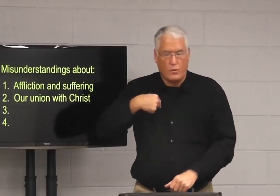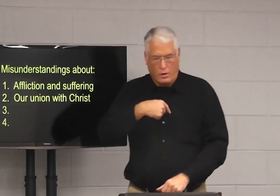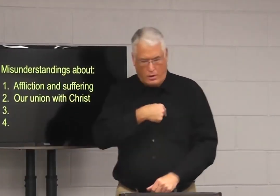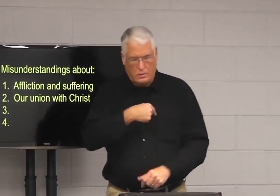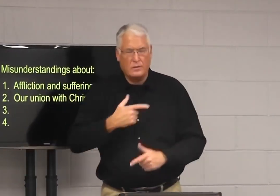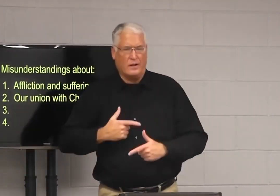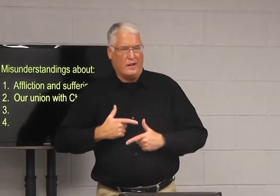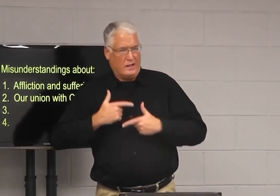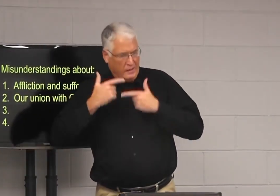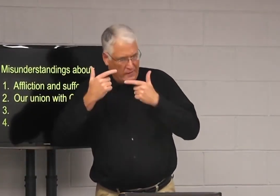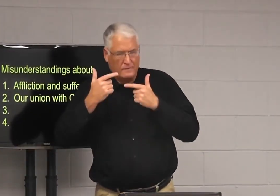He gives us power